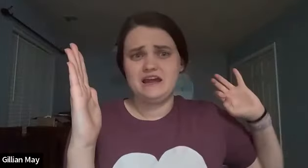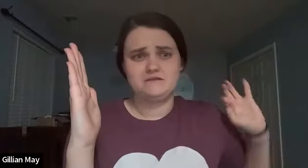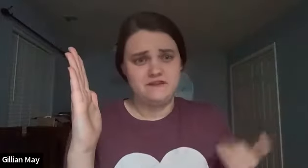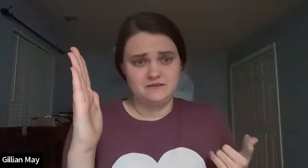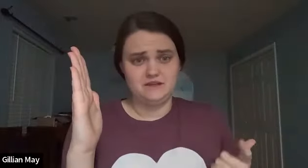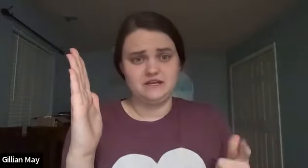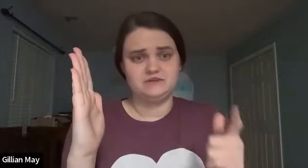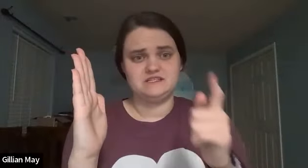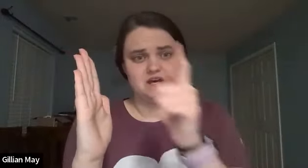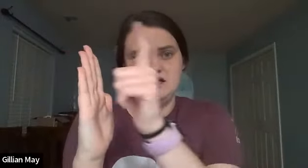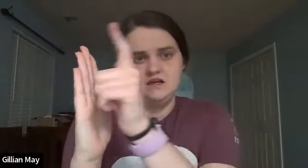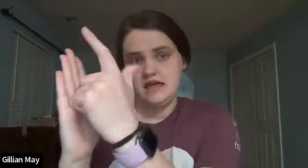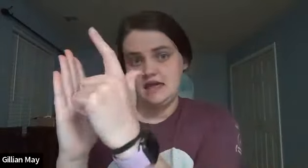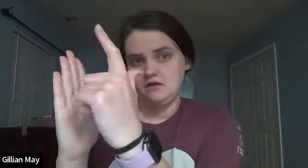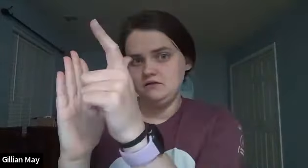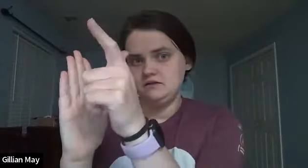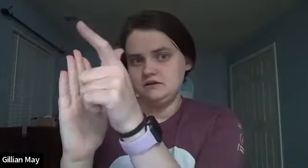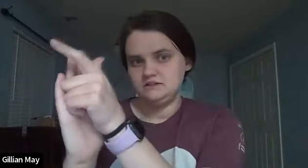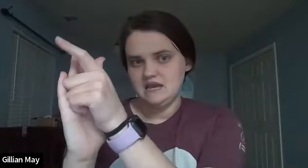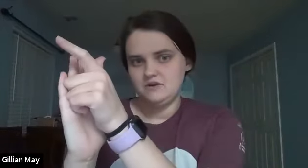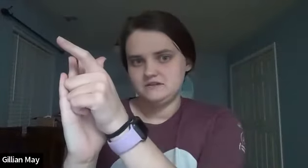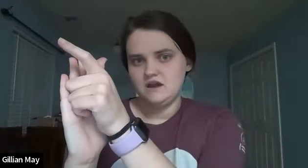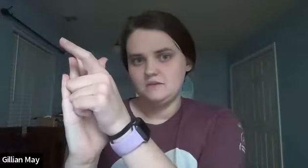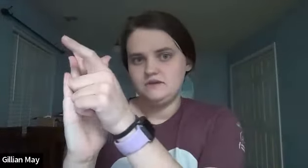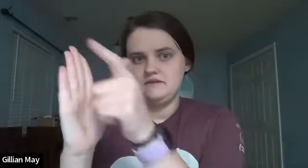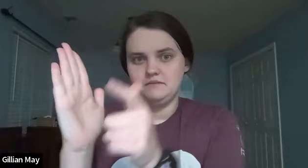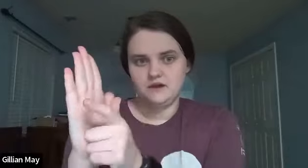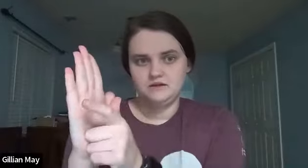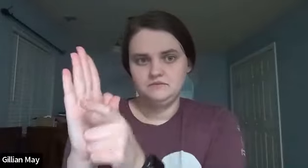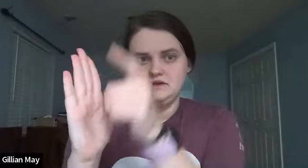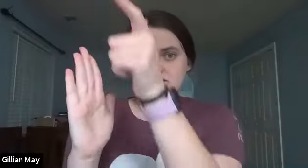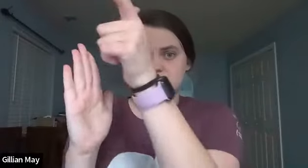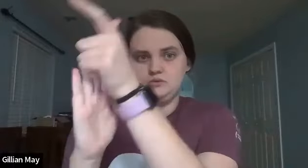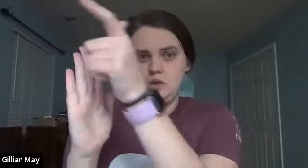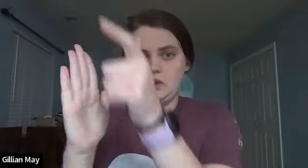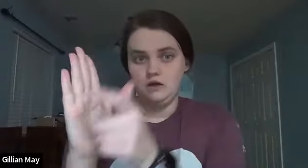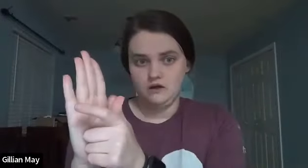had our family, and it was the L, you tap it on the top and then the bottom. So law.